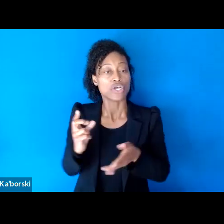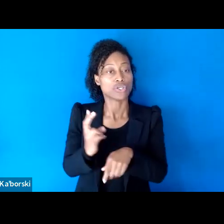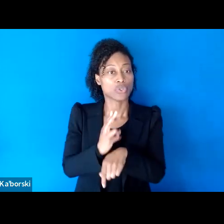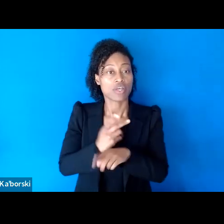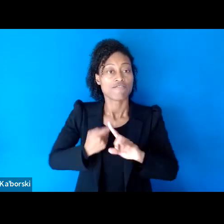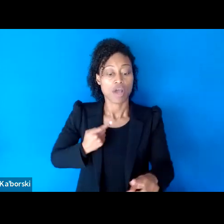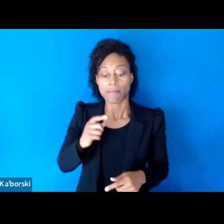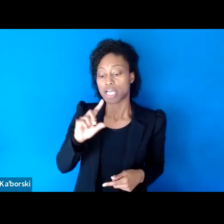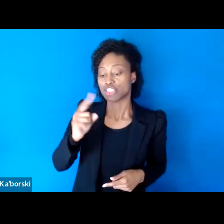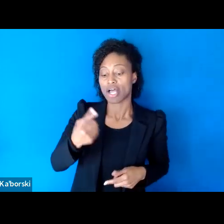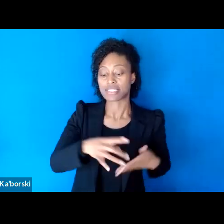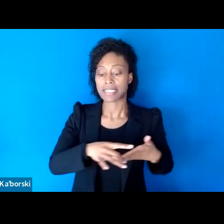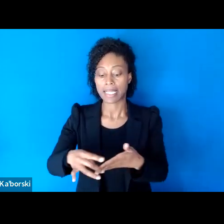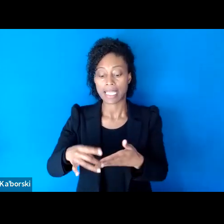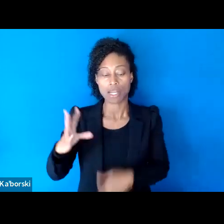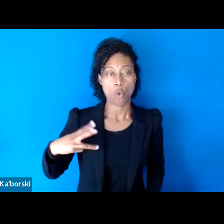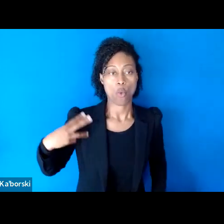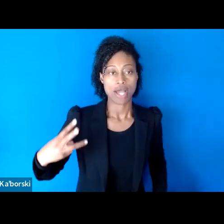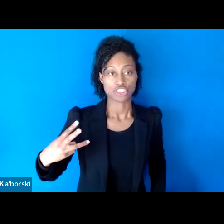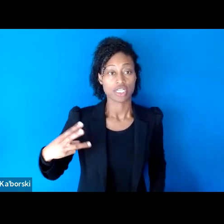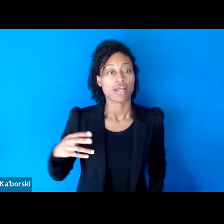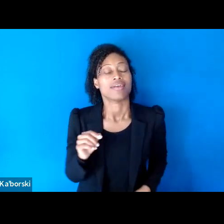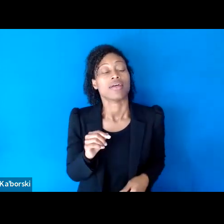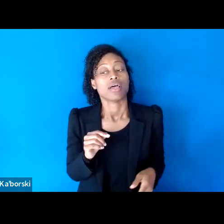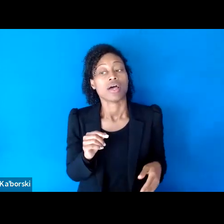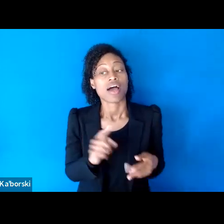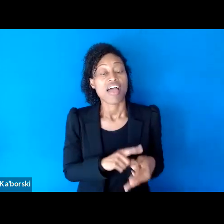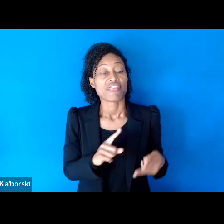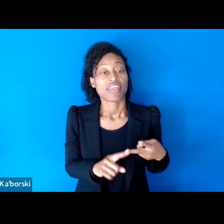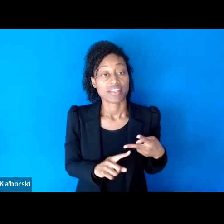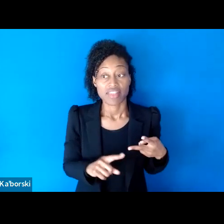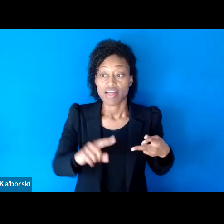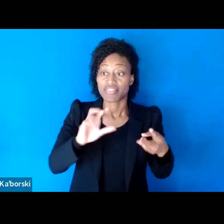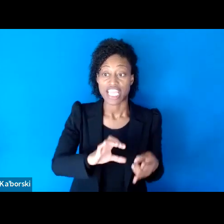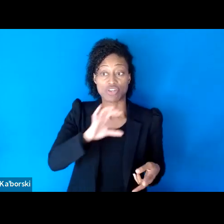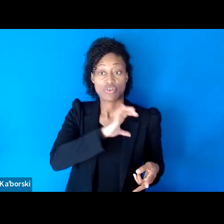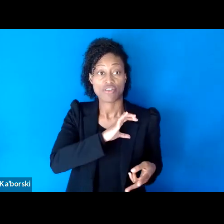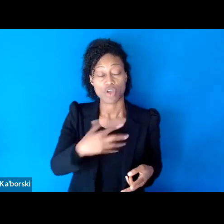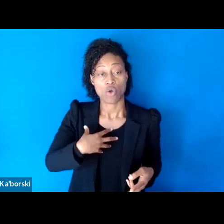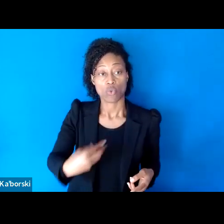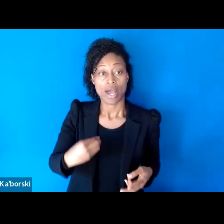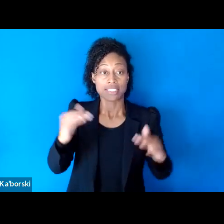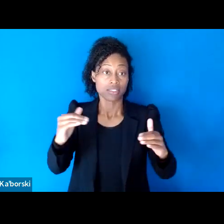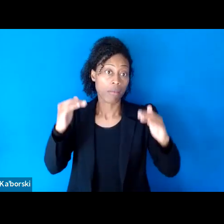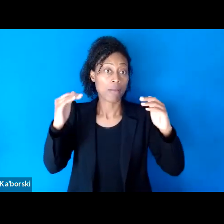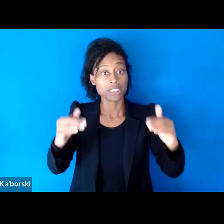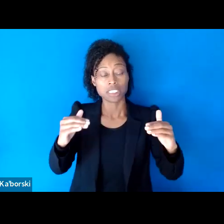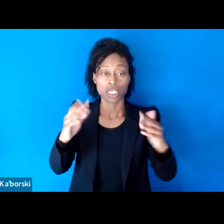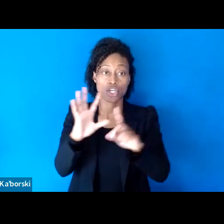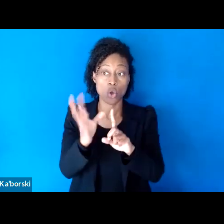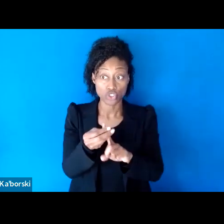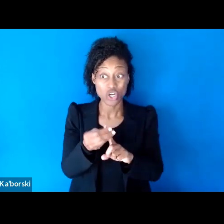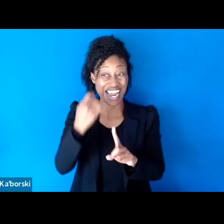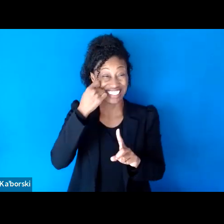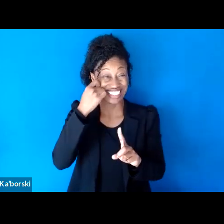Washington. And then as well as the characteristics of white supremacy culture that I mentioned. And specifically, one of the